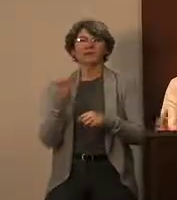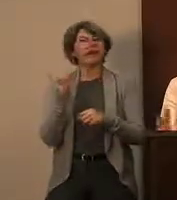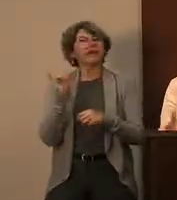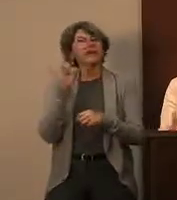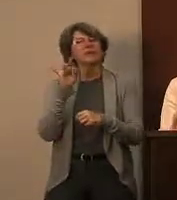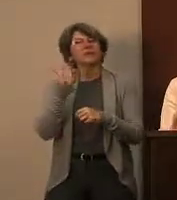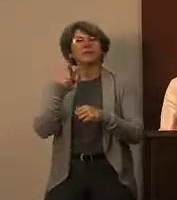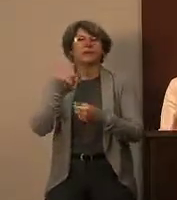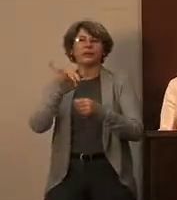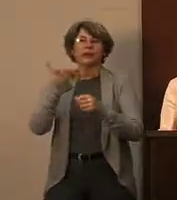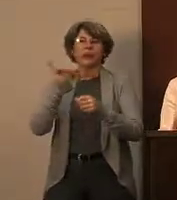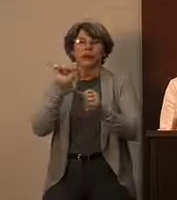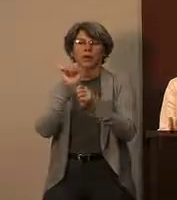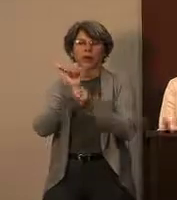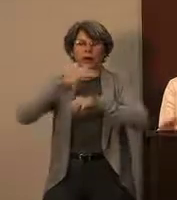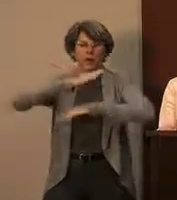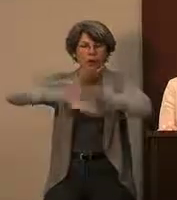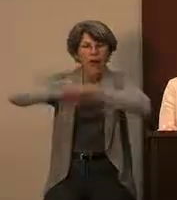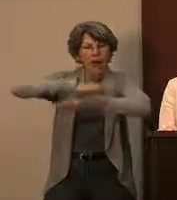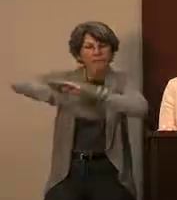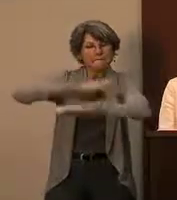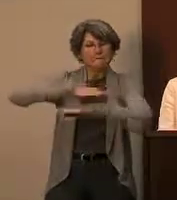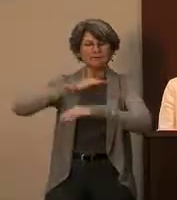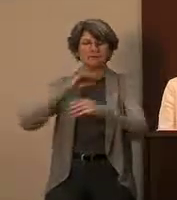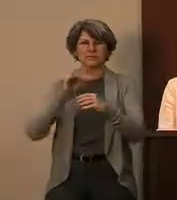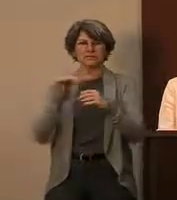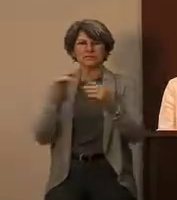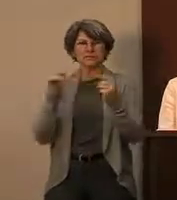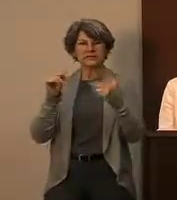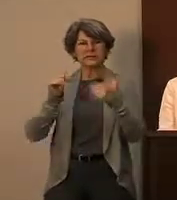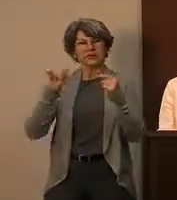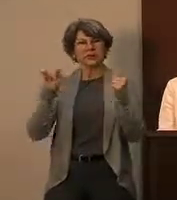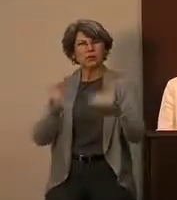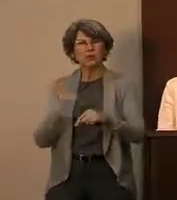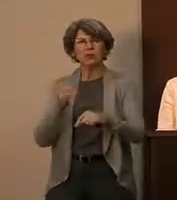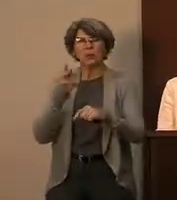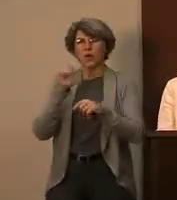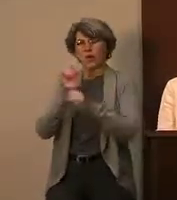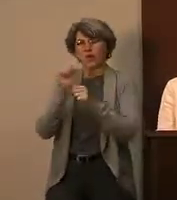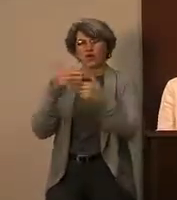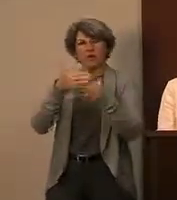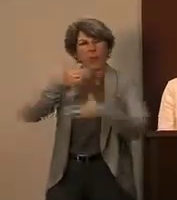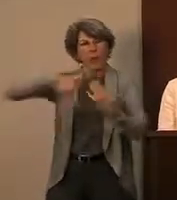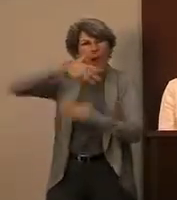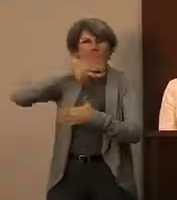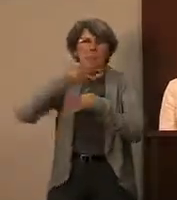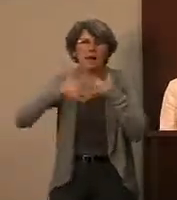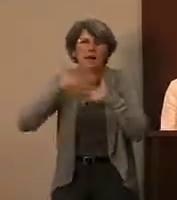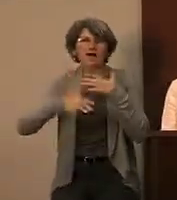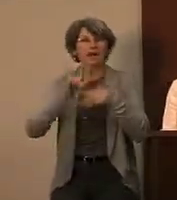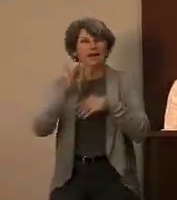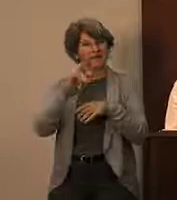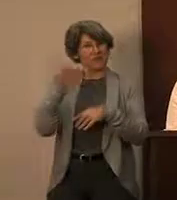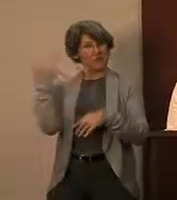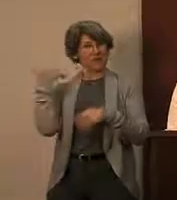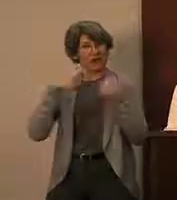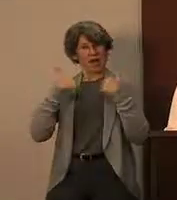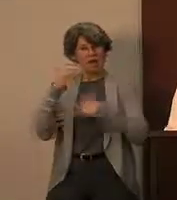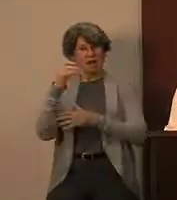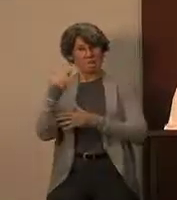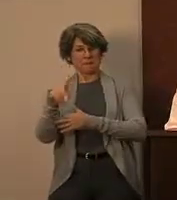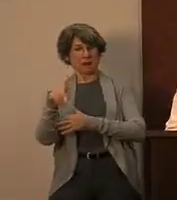care and people working in hospitals or people working with blood. Or if anybody's had hepatitis, it's probably not a bad